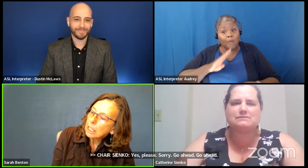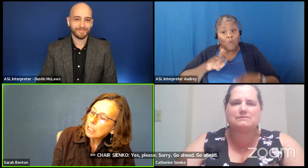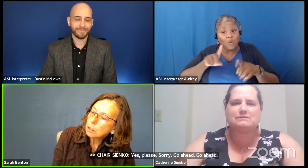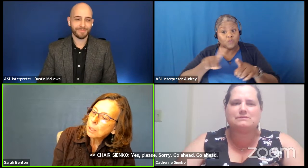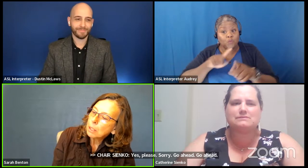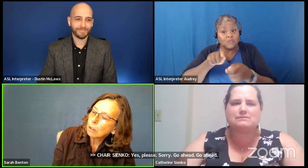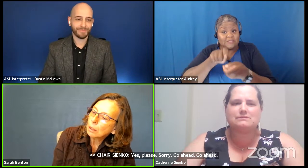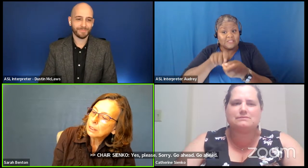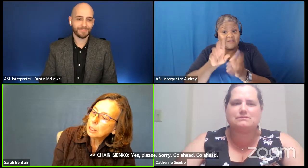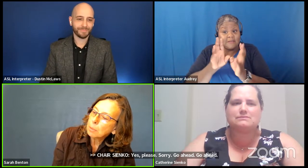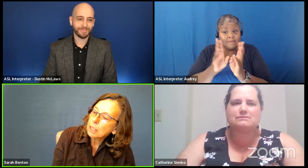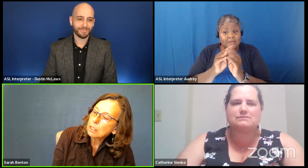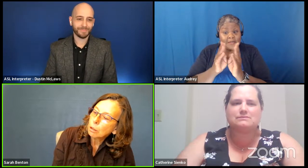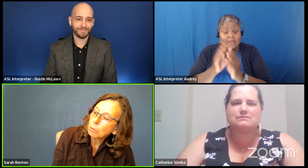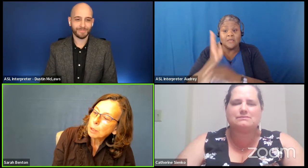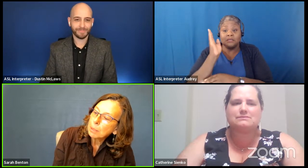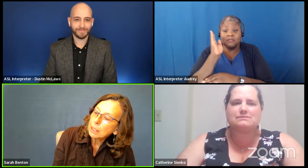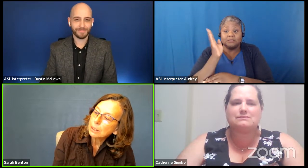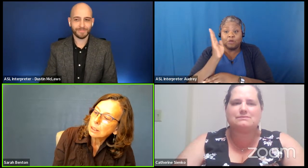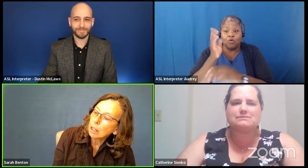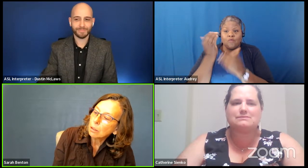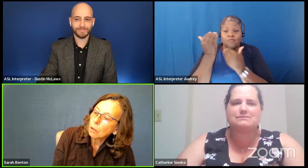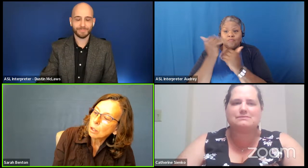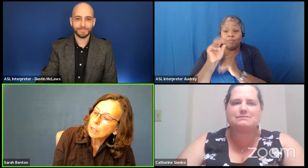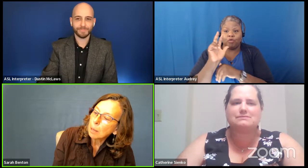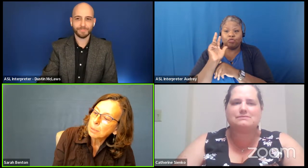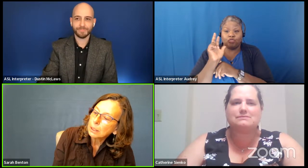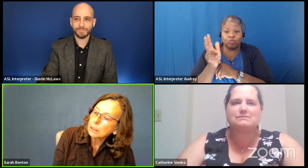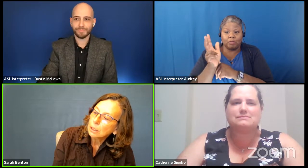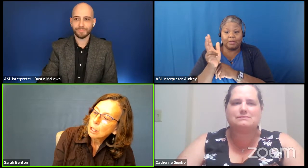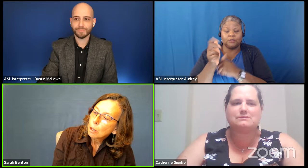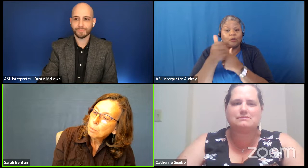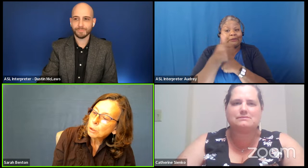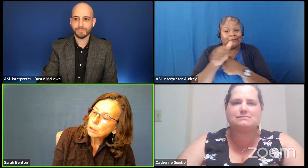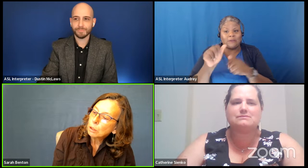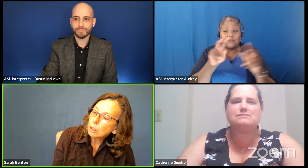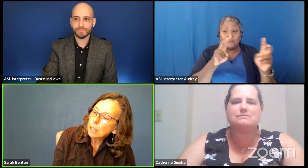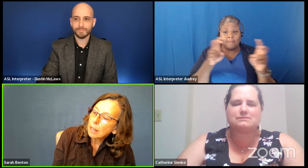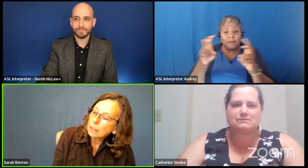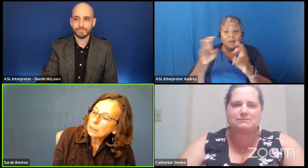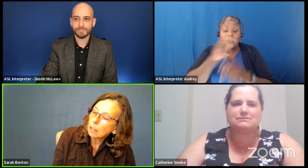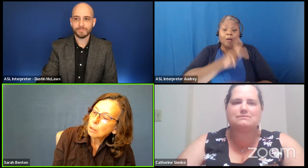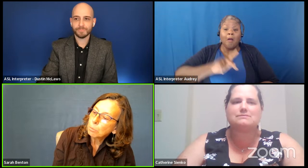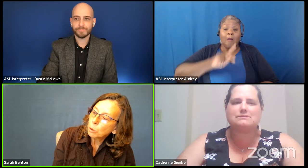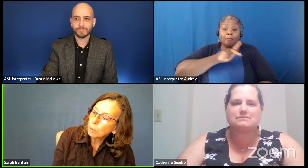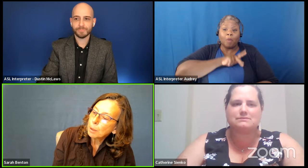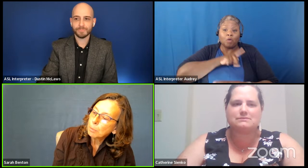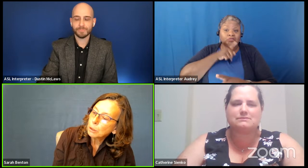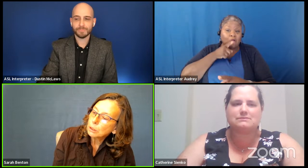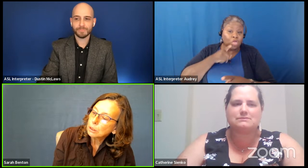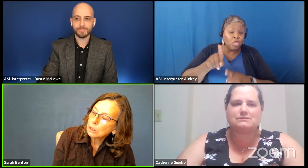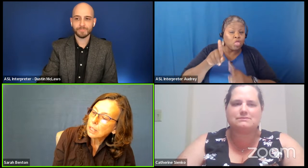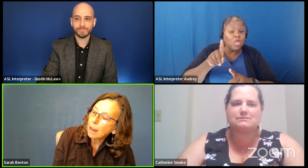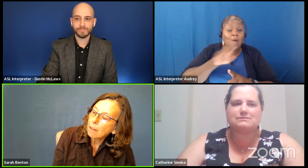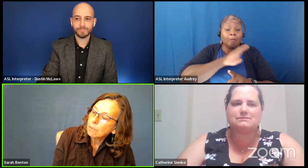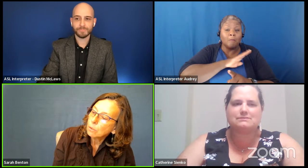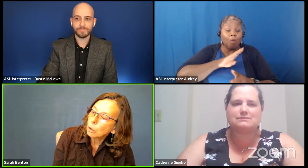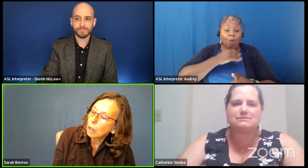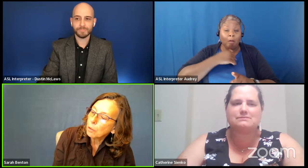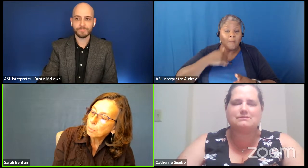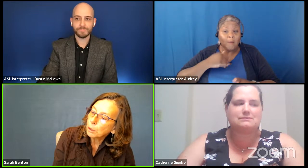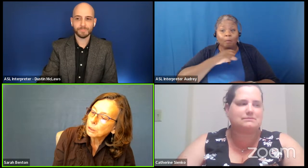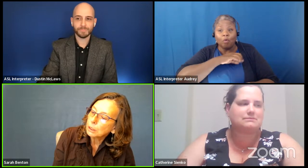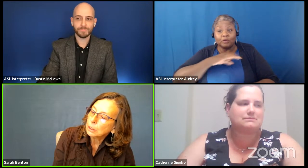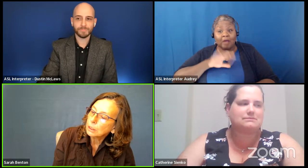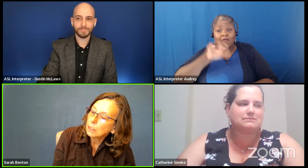meeting, each speaker is limited to 3 minutes on all topics. Personal attacks on board members, staff,